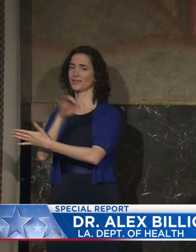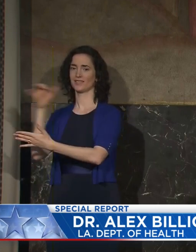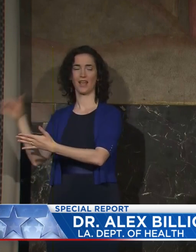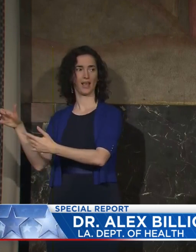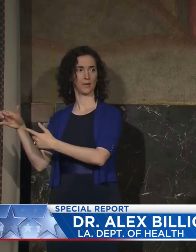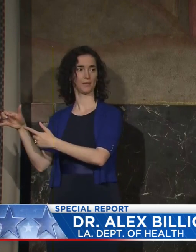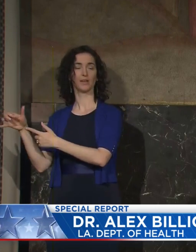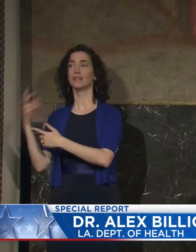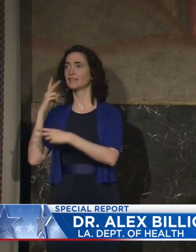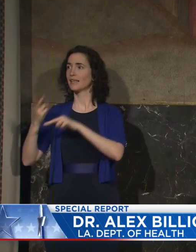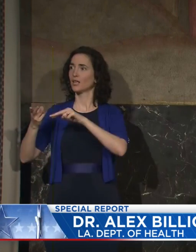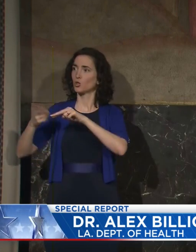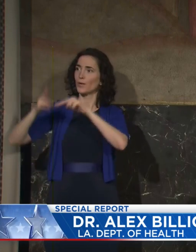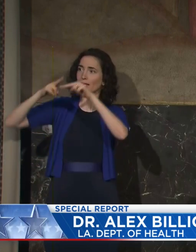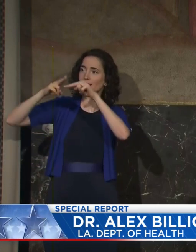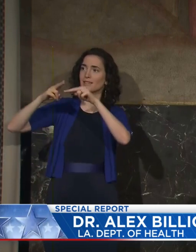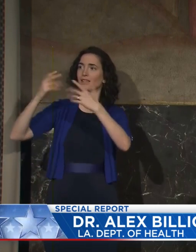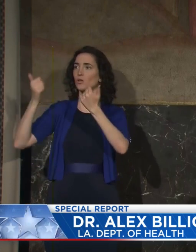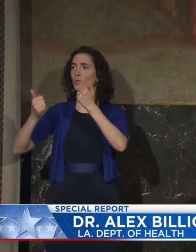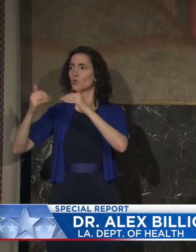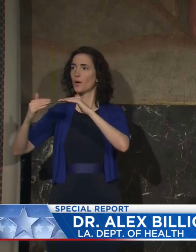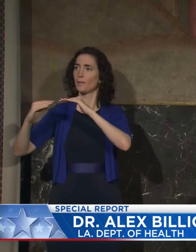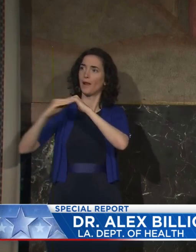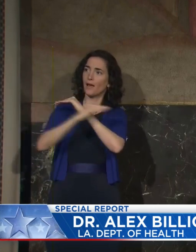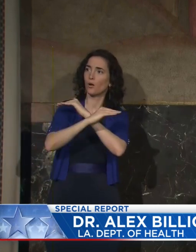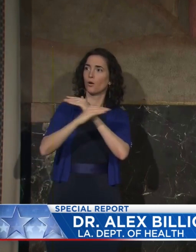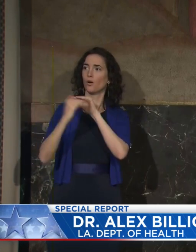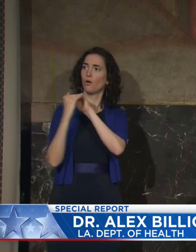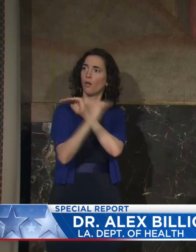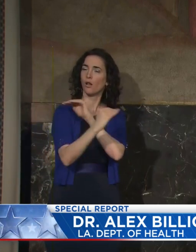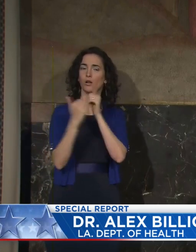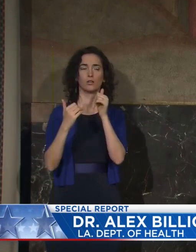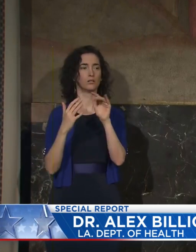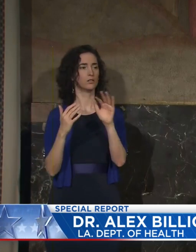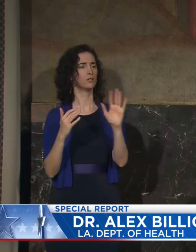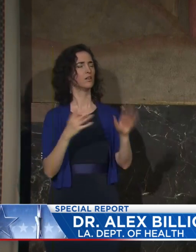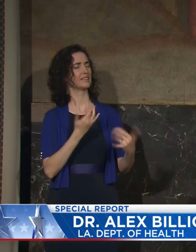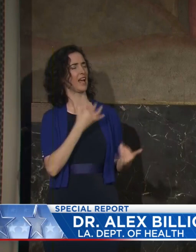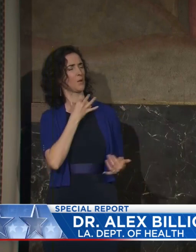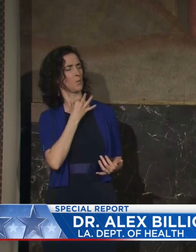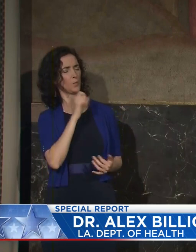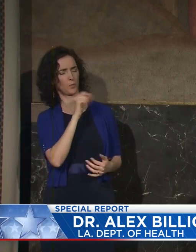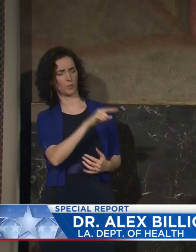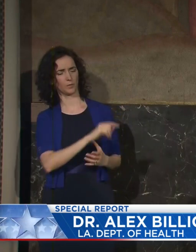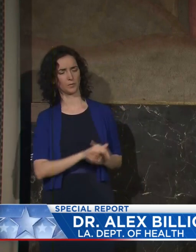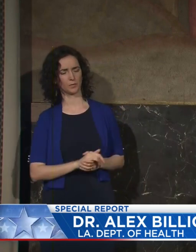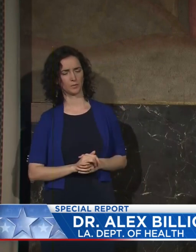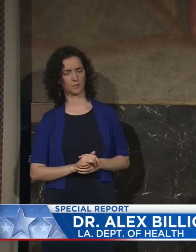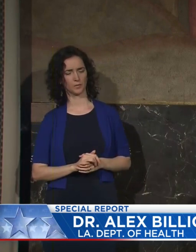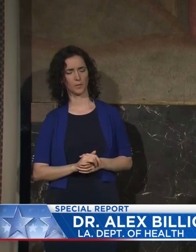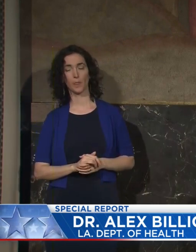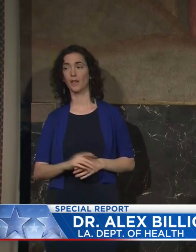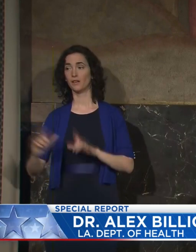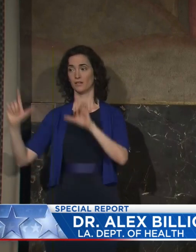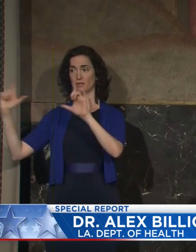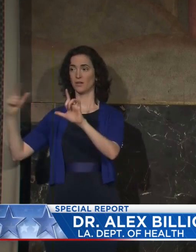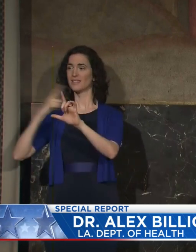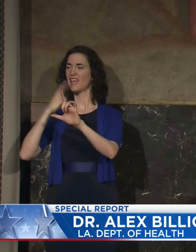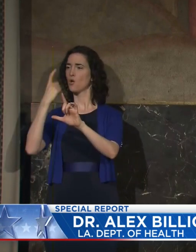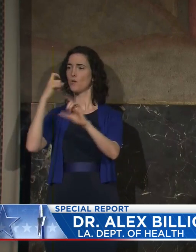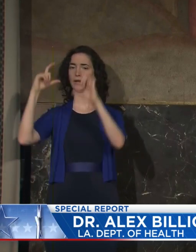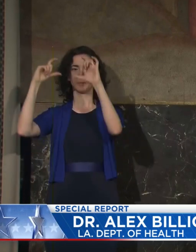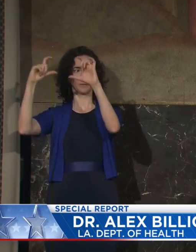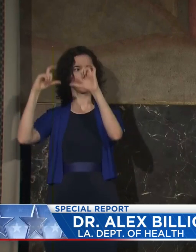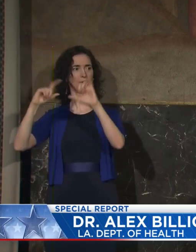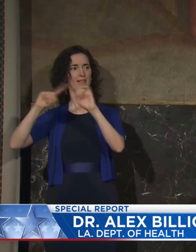the increases and the plateaus. I'm wondering why, when we have those red increases and plateaus in various